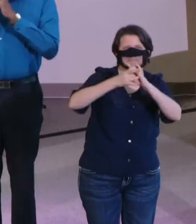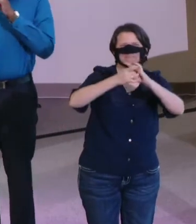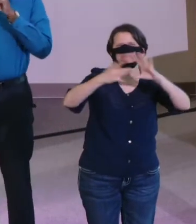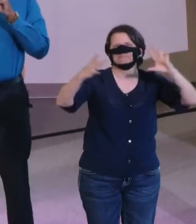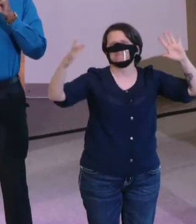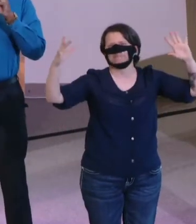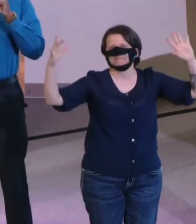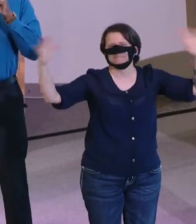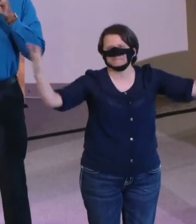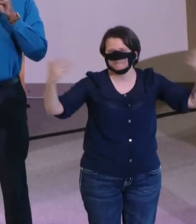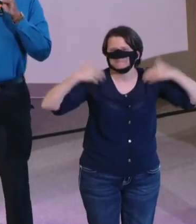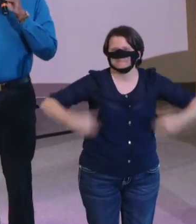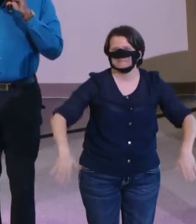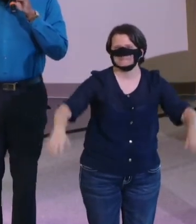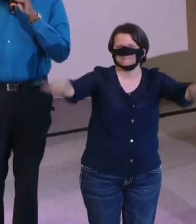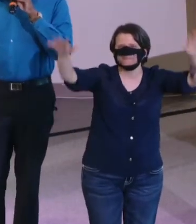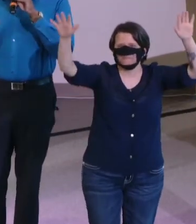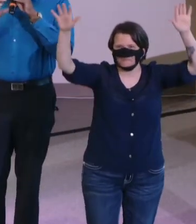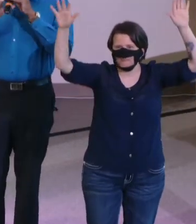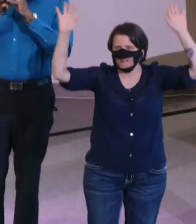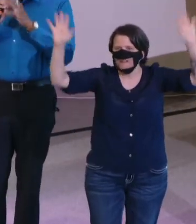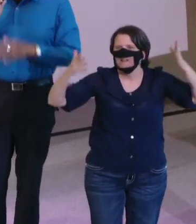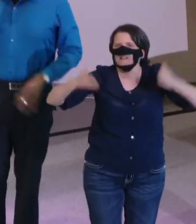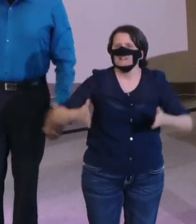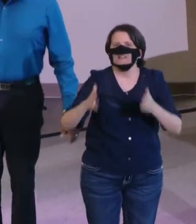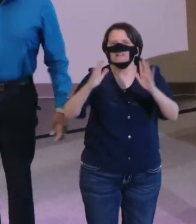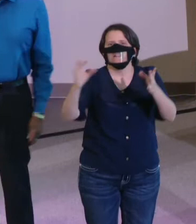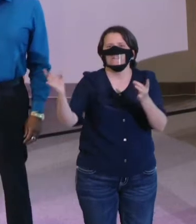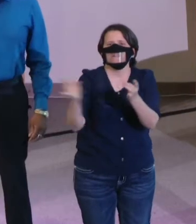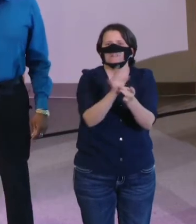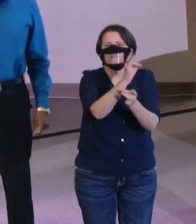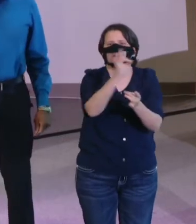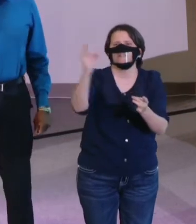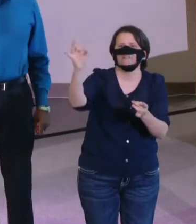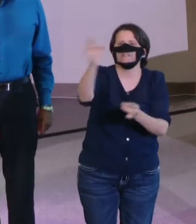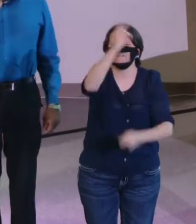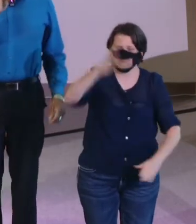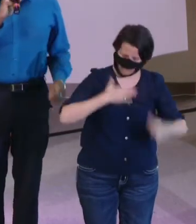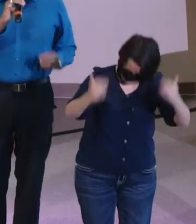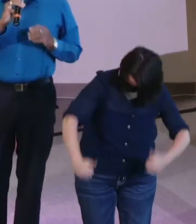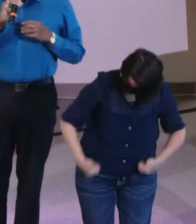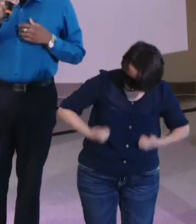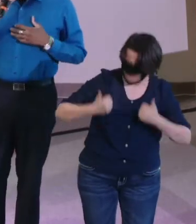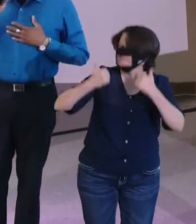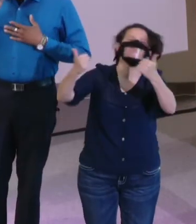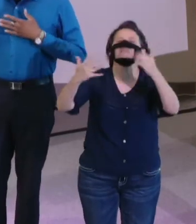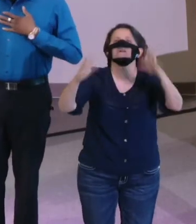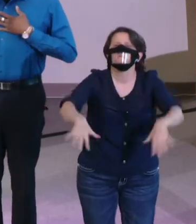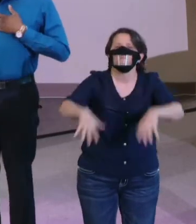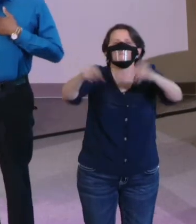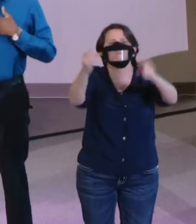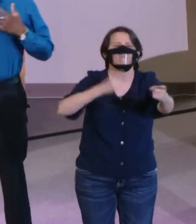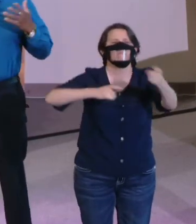I release and I let go. I let the Spirit run my life,